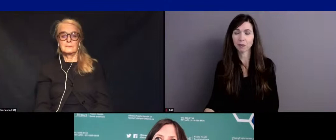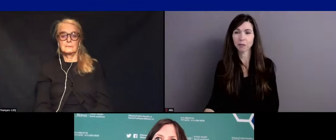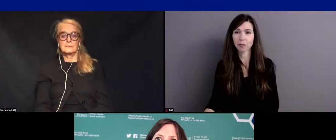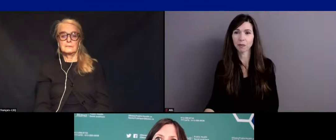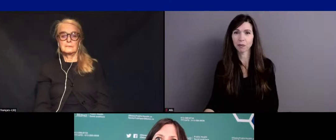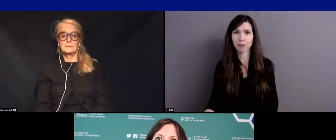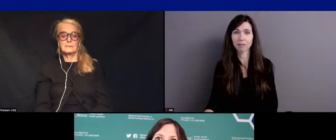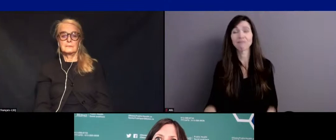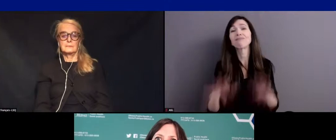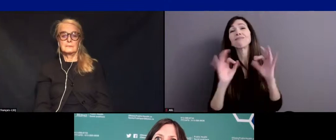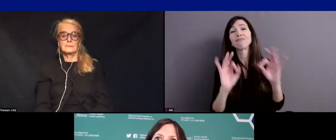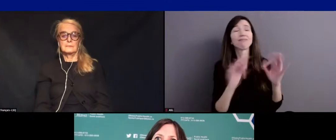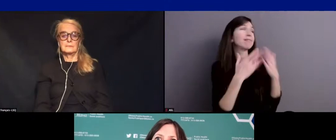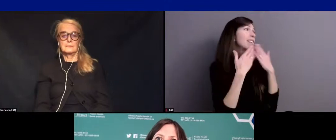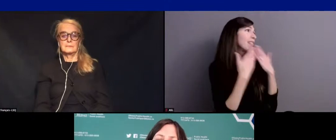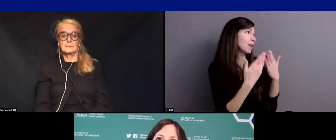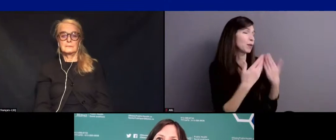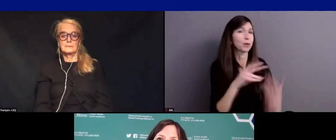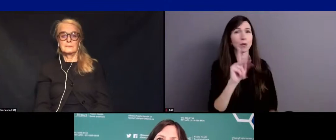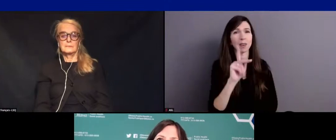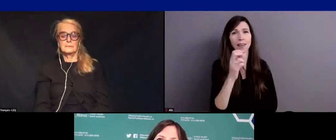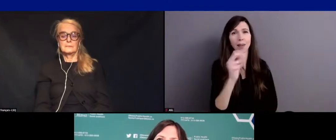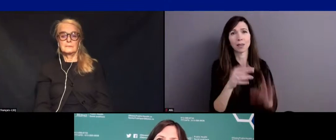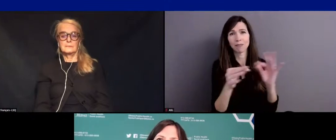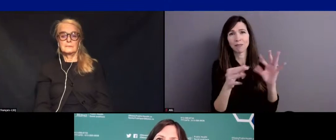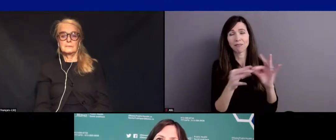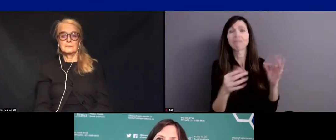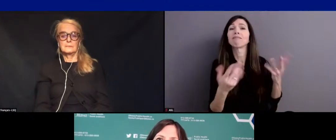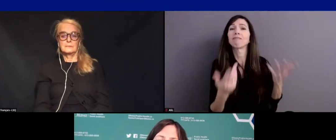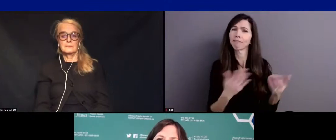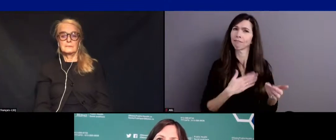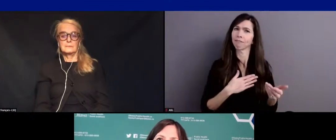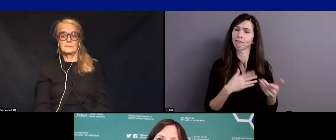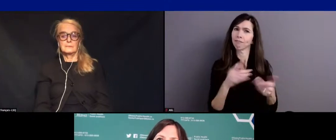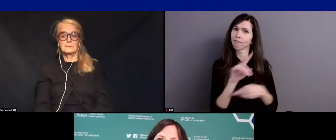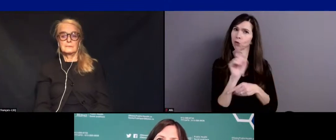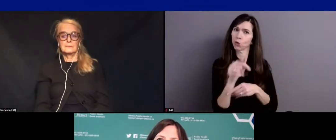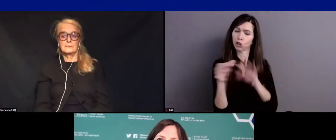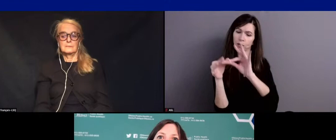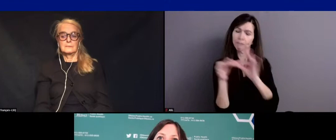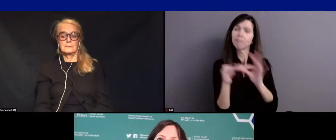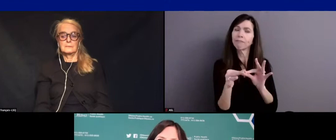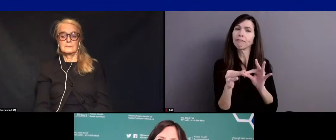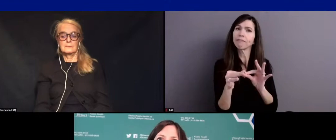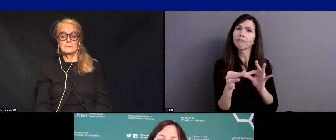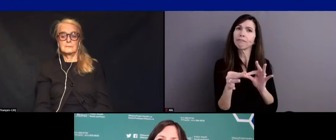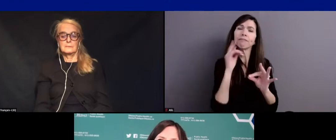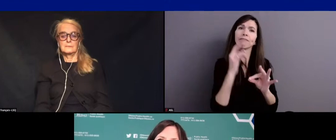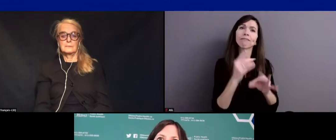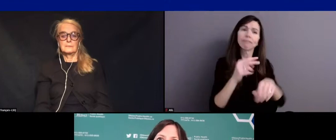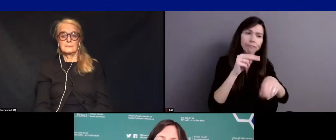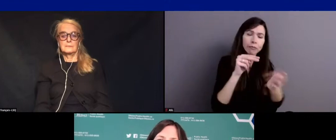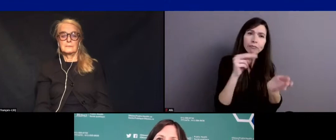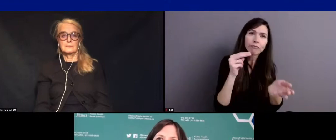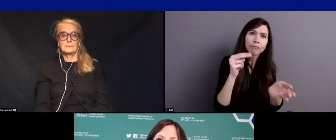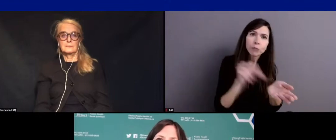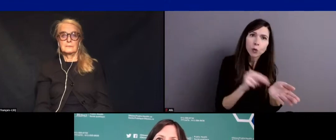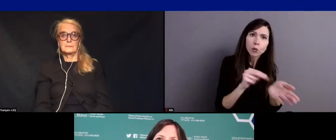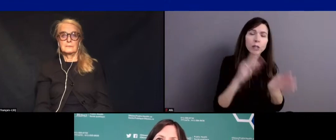Oh, thanks, Dr. Etches. My question is about long-term care homes and retirement homes.